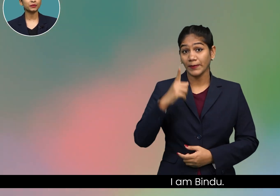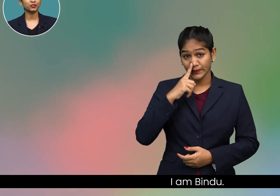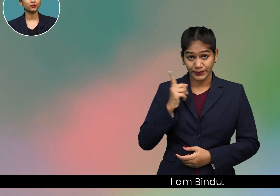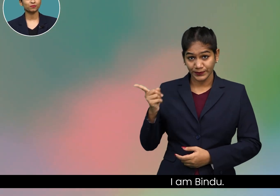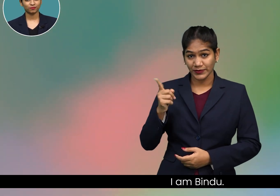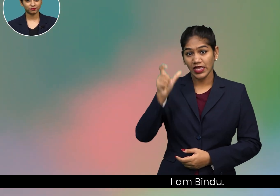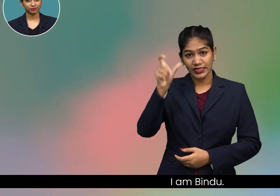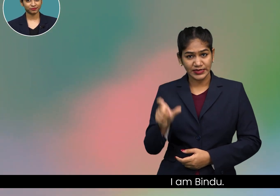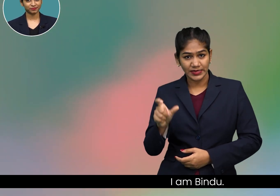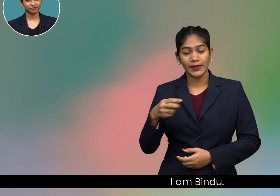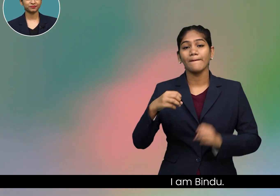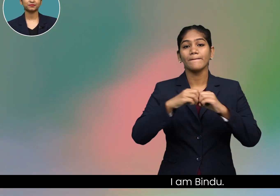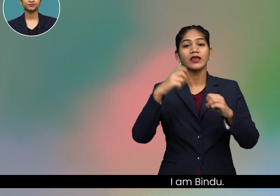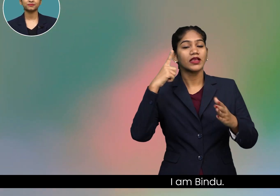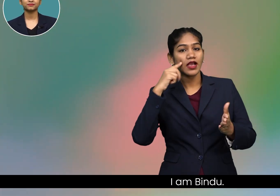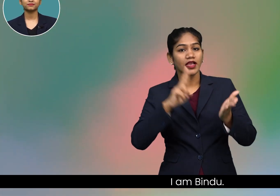I am Bindu.